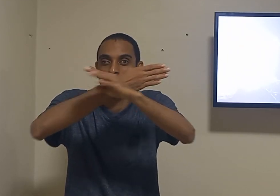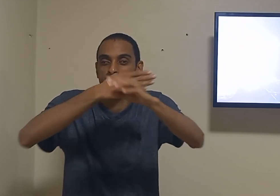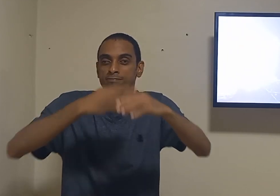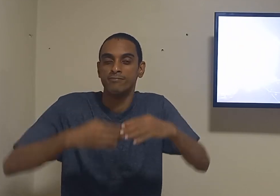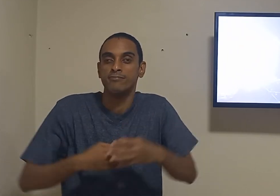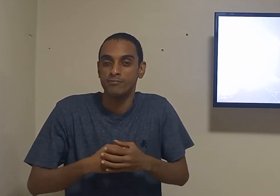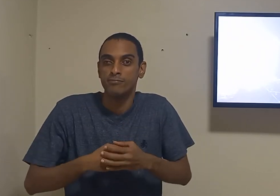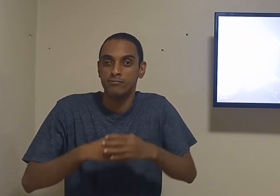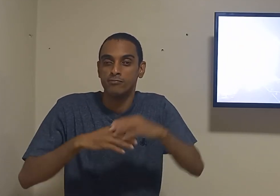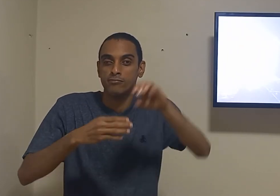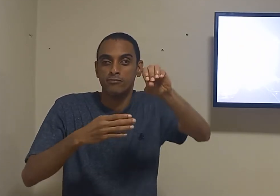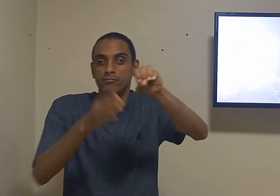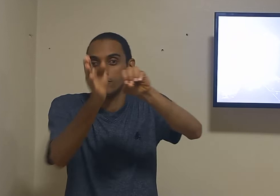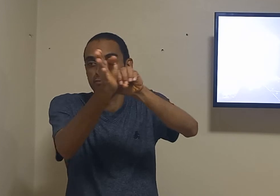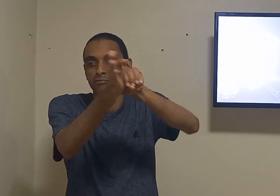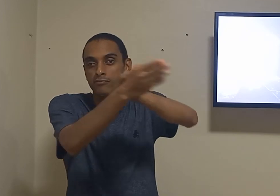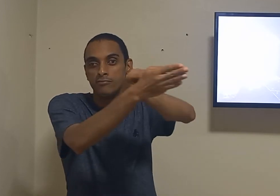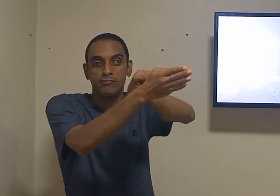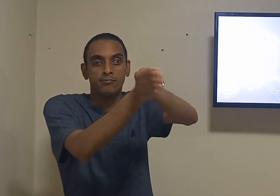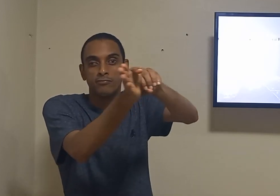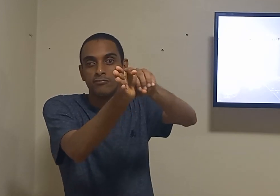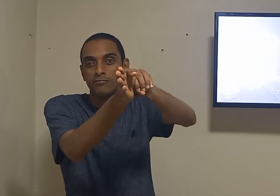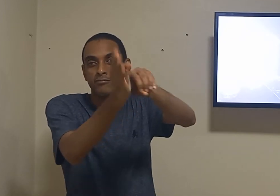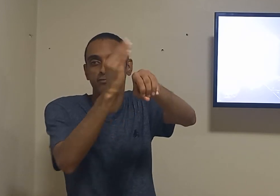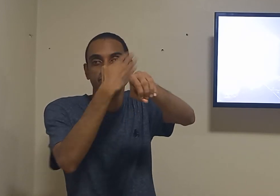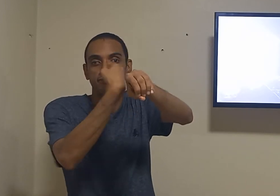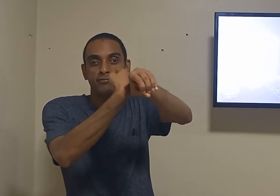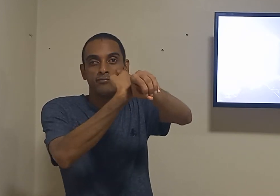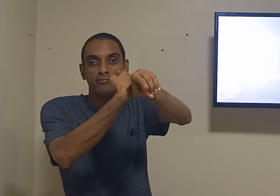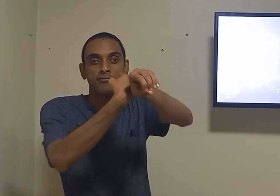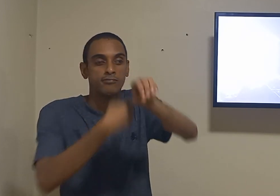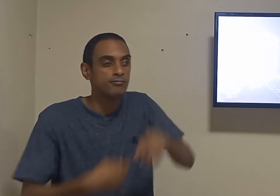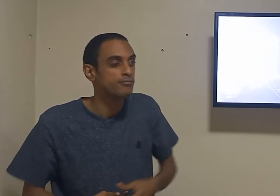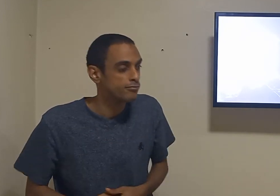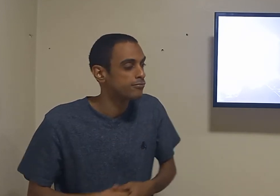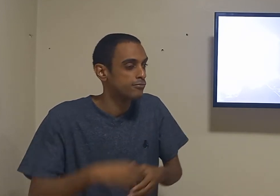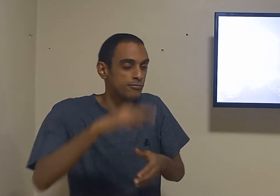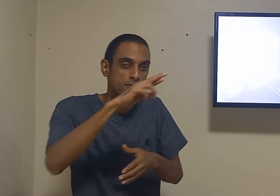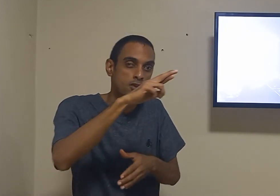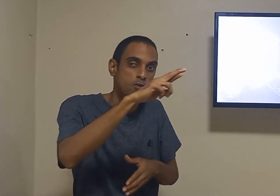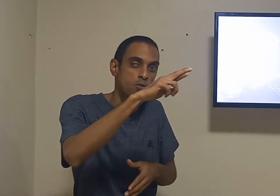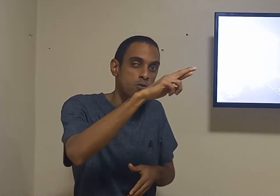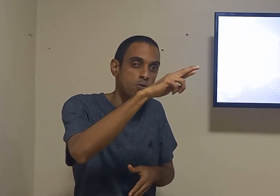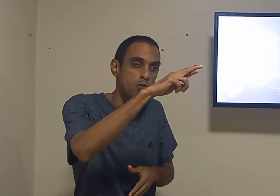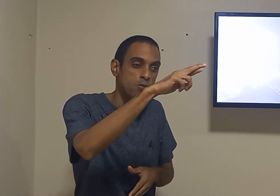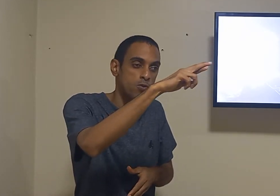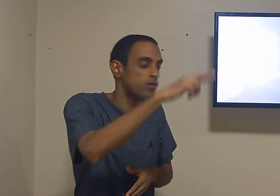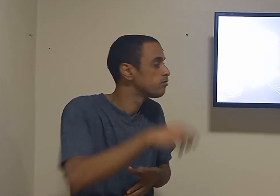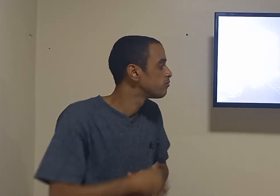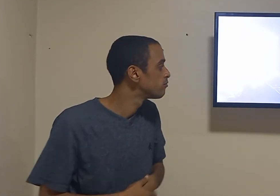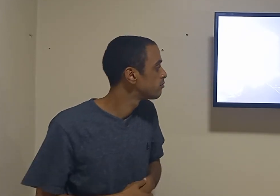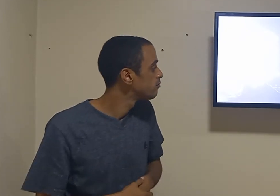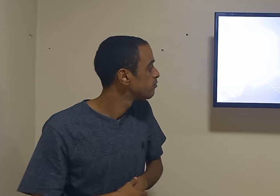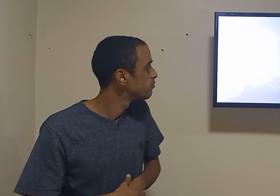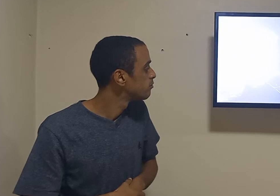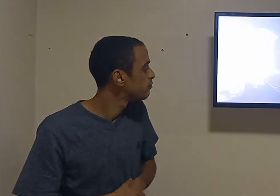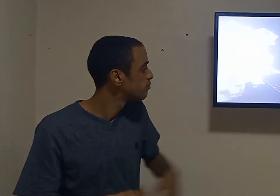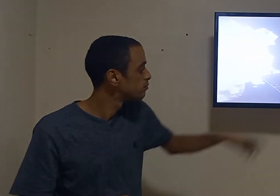solar array wing now in the bottom left, now more middle of your screen.